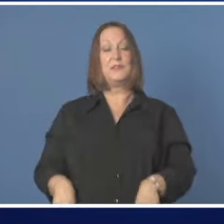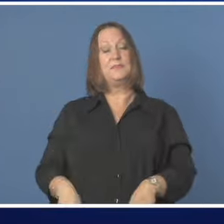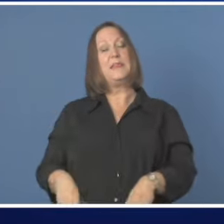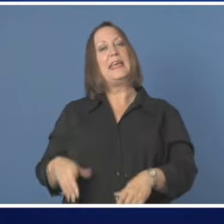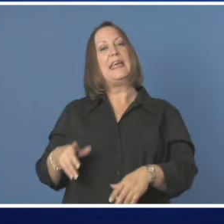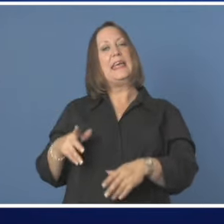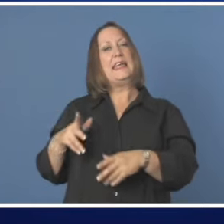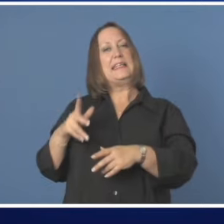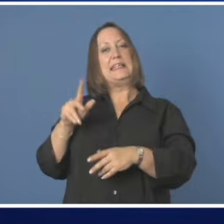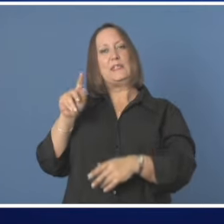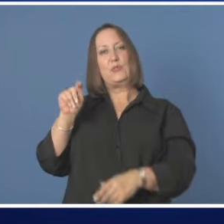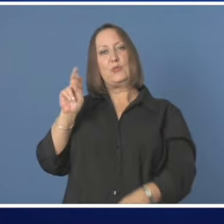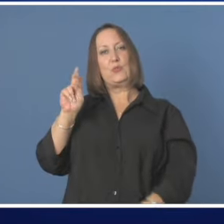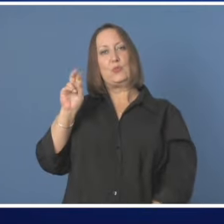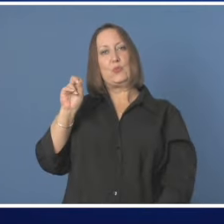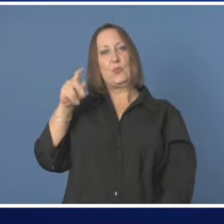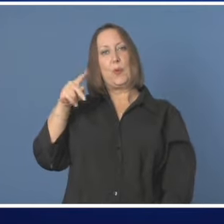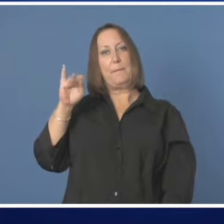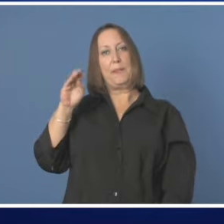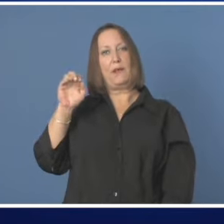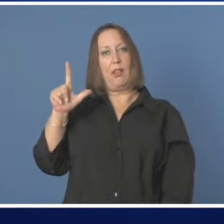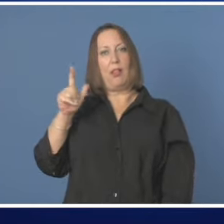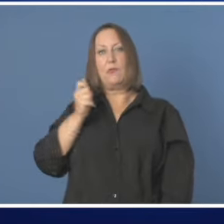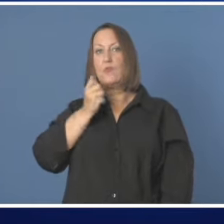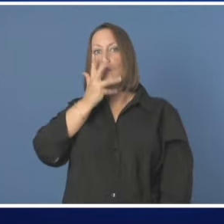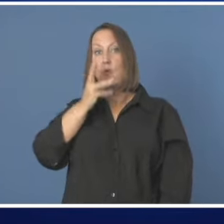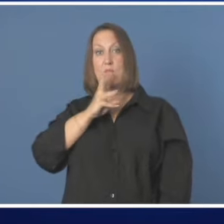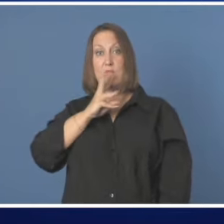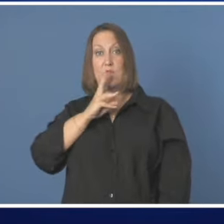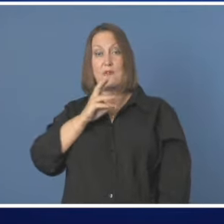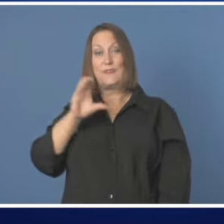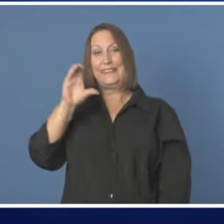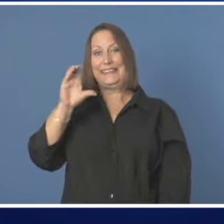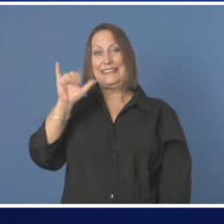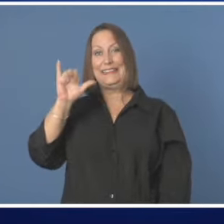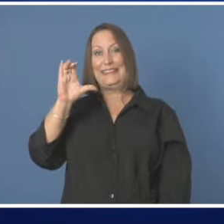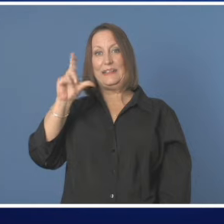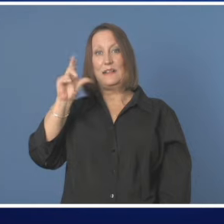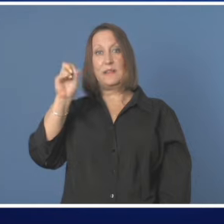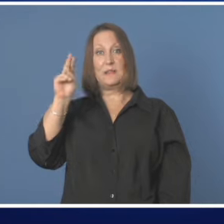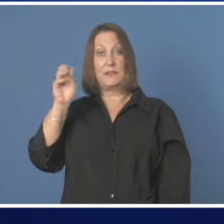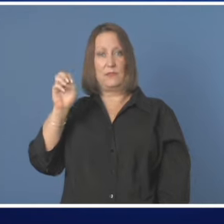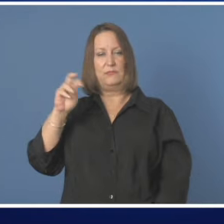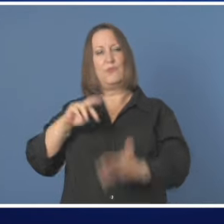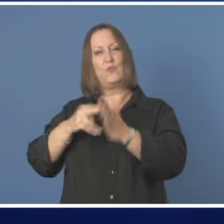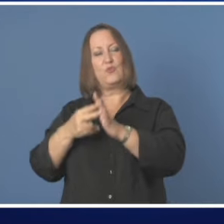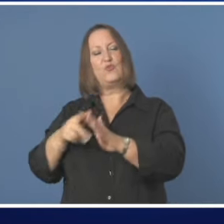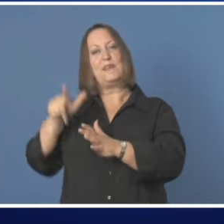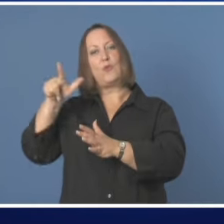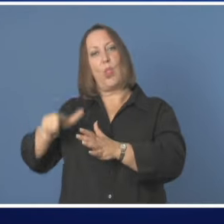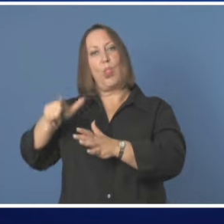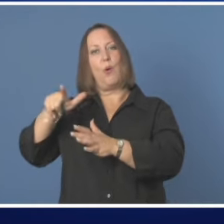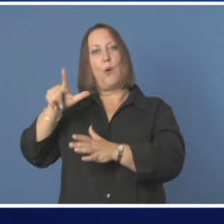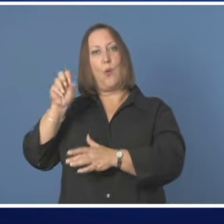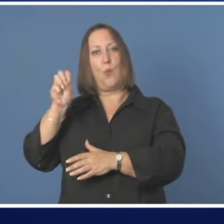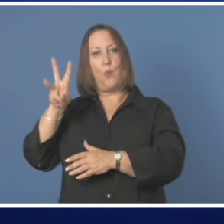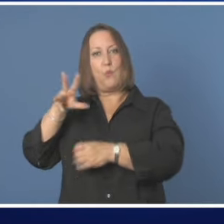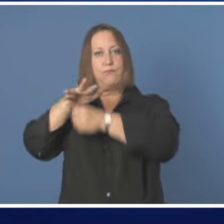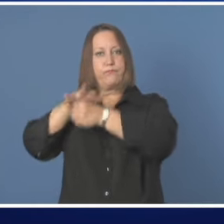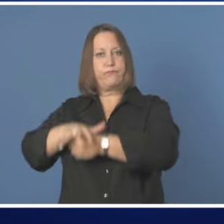A hurricane is a type of tropical cyclone, the generic term for a low-pressure system